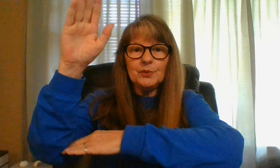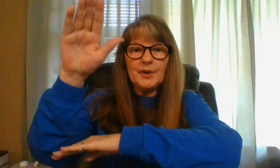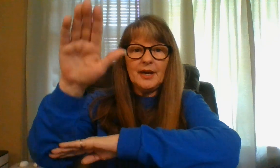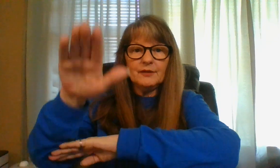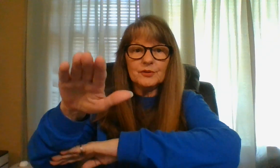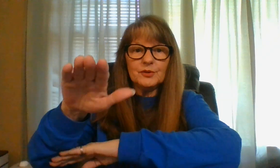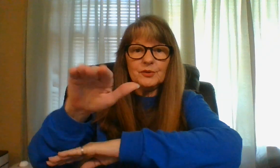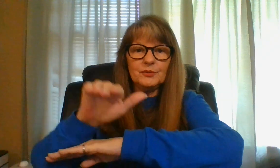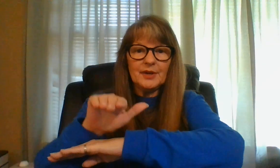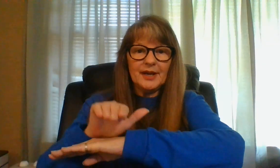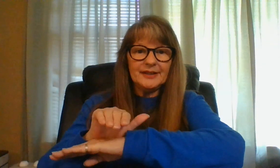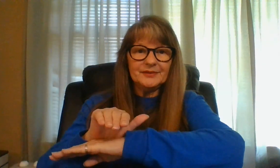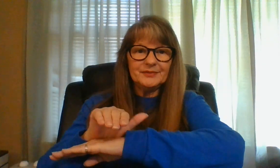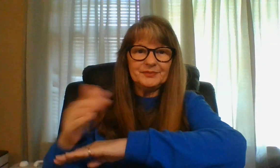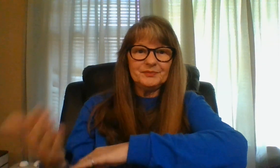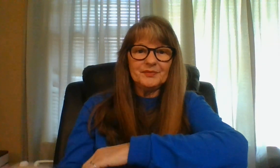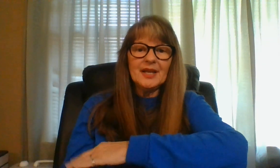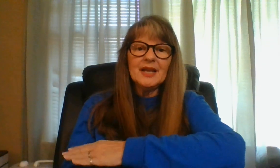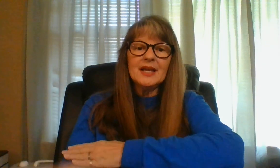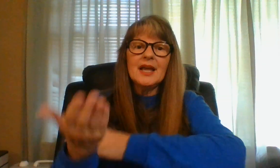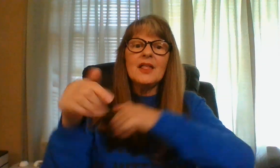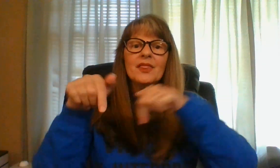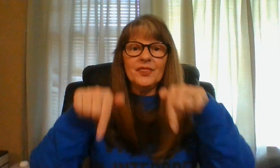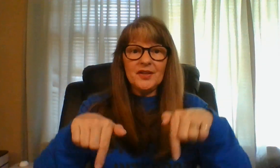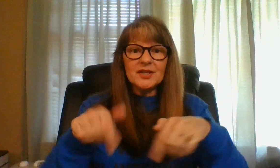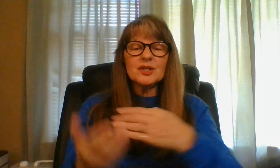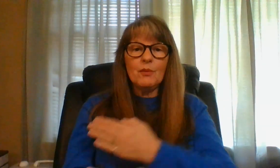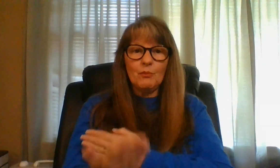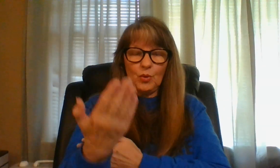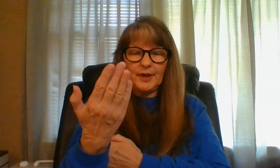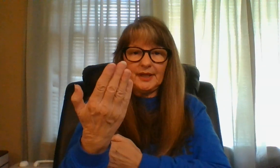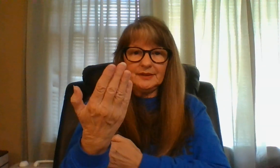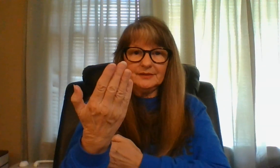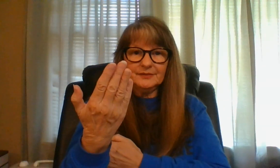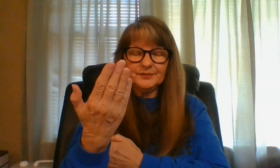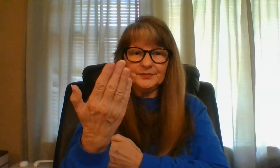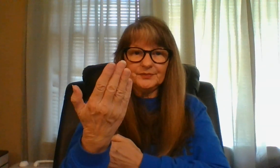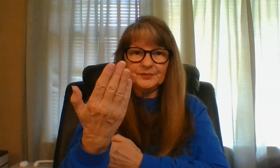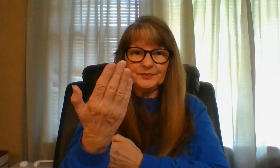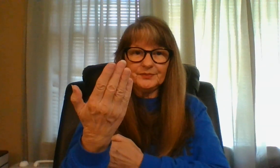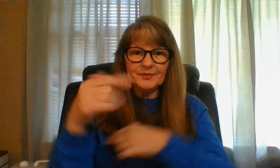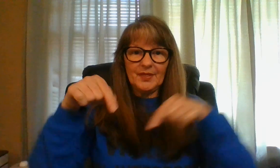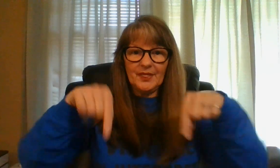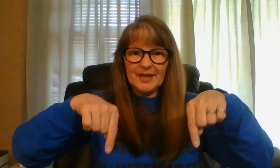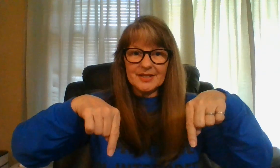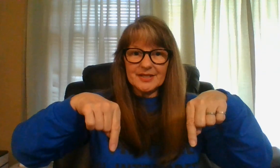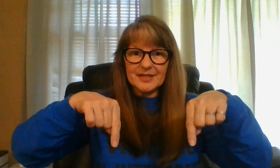Noon, afternoon, night. This morning, this